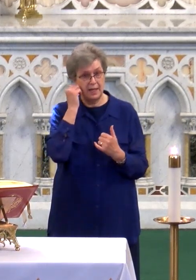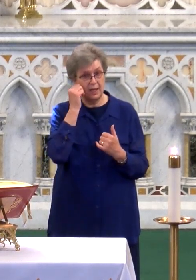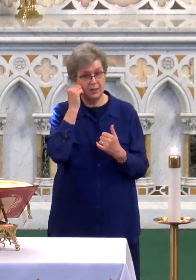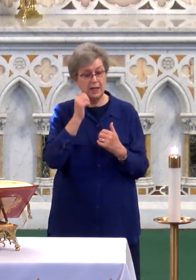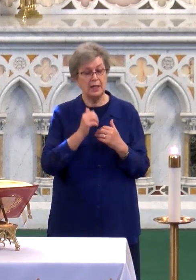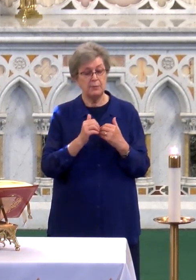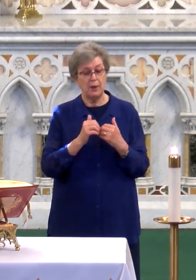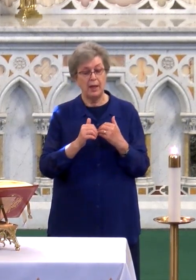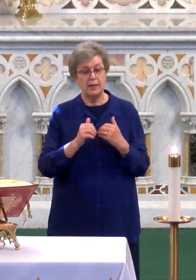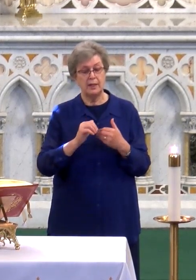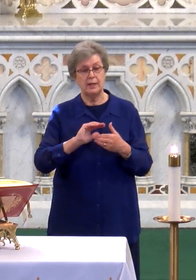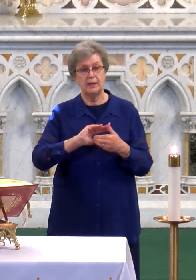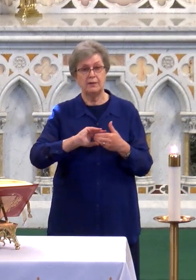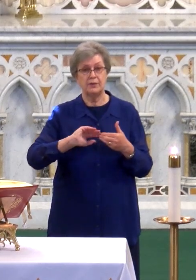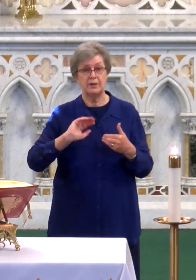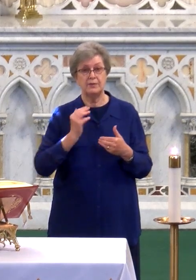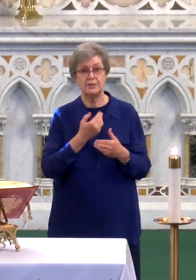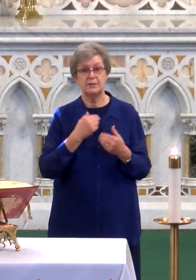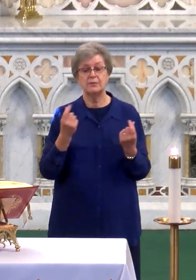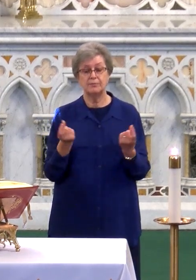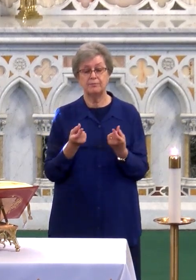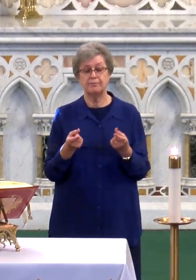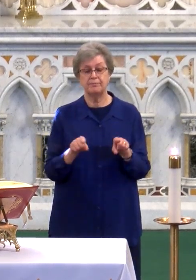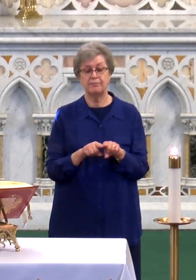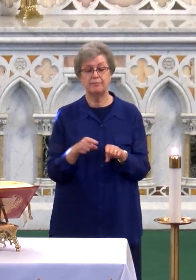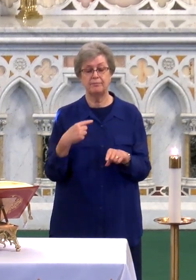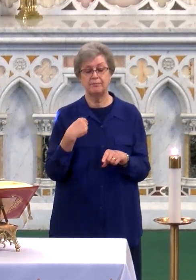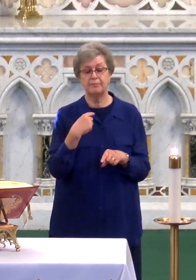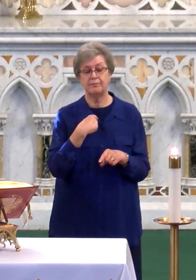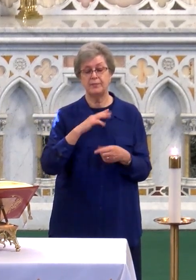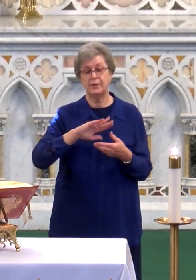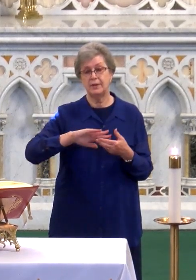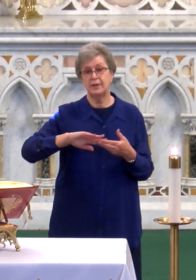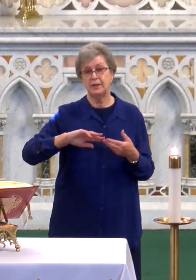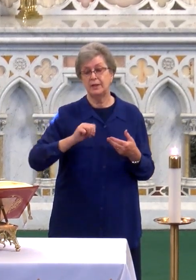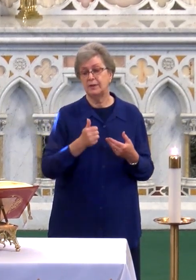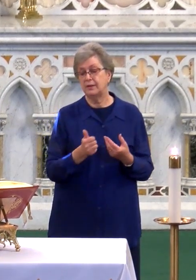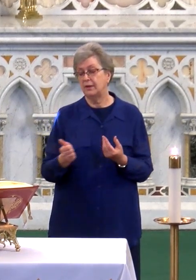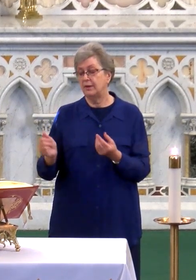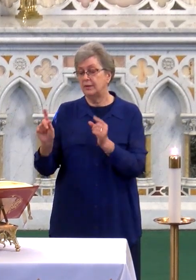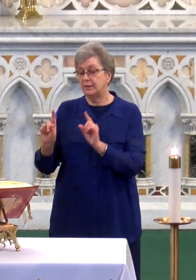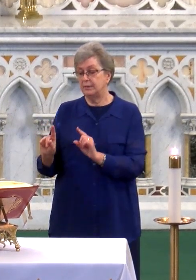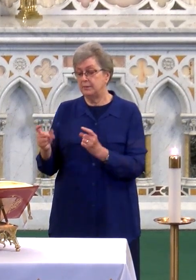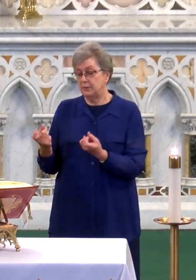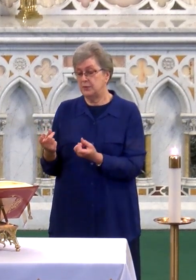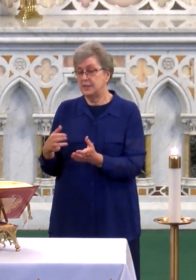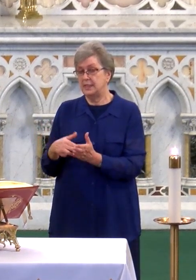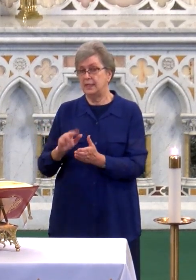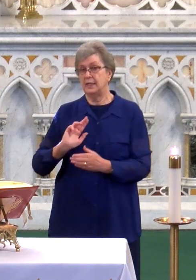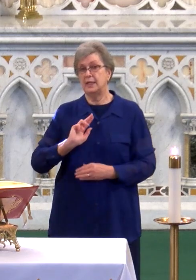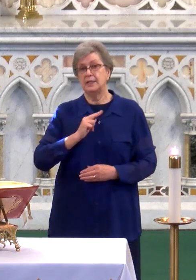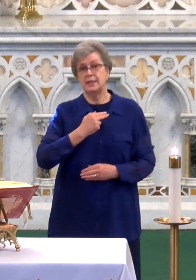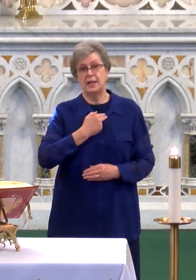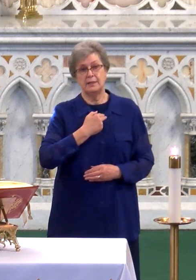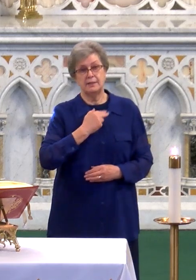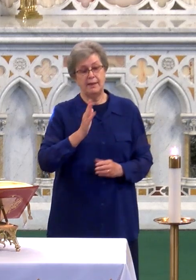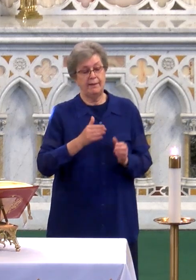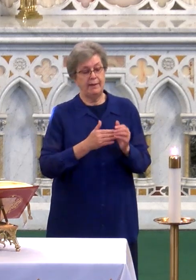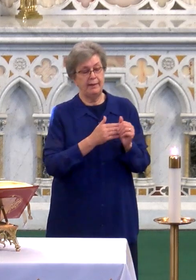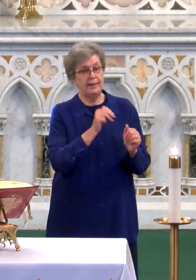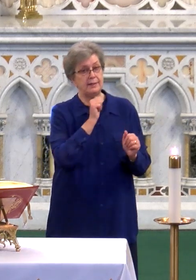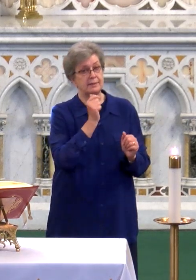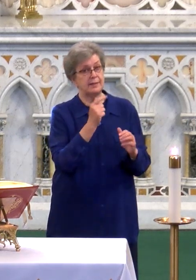this day our daily bread, and forgive us our trespasses, as we forgive those who trespass against